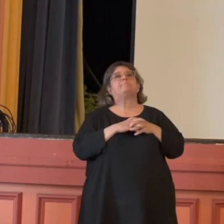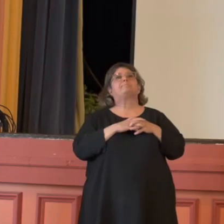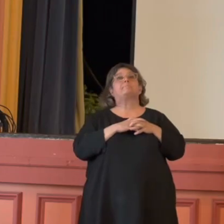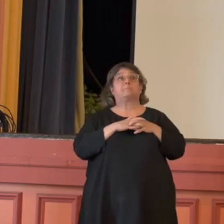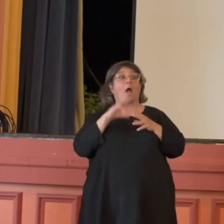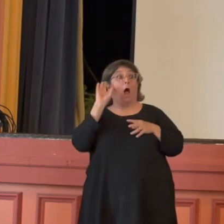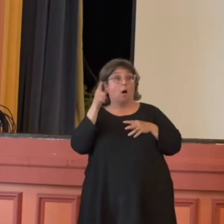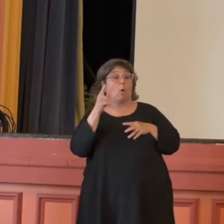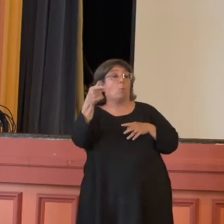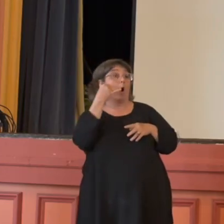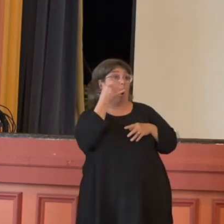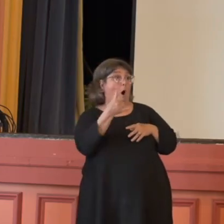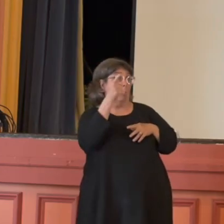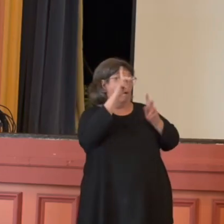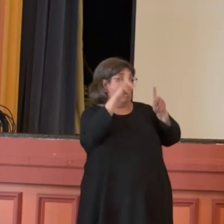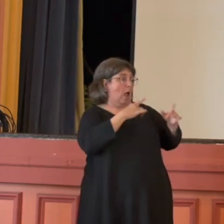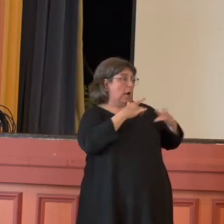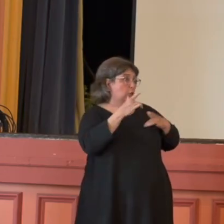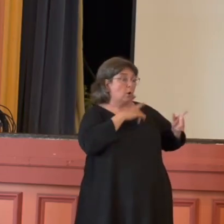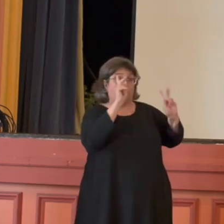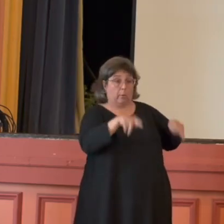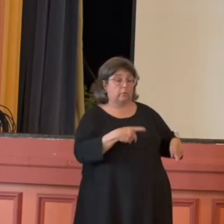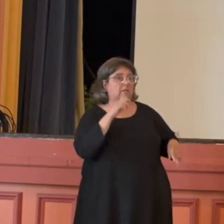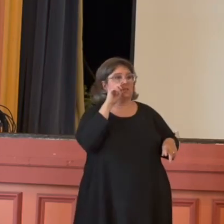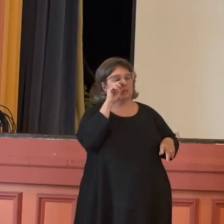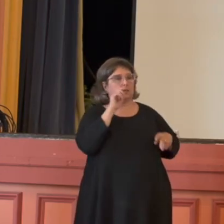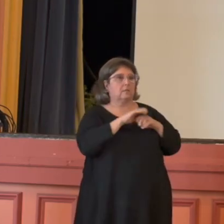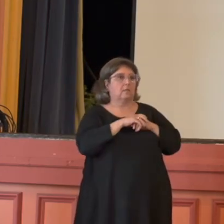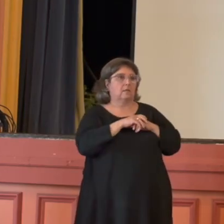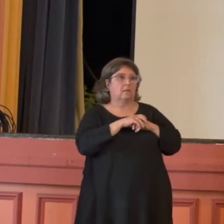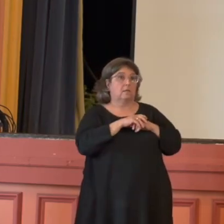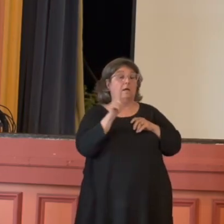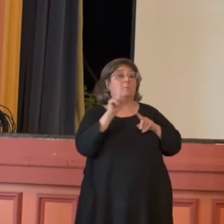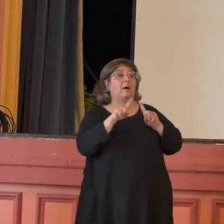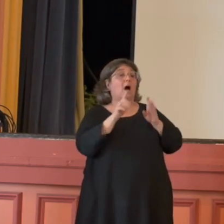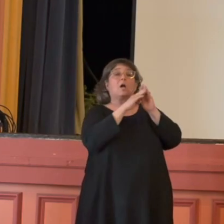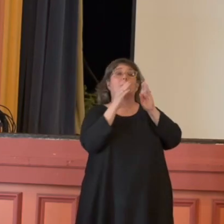I will get one phone call from one concerned neighbor, but as far as having community outreach meetings,